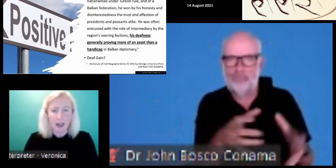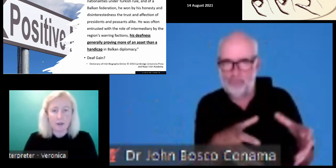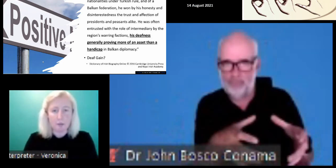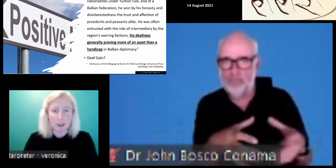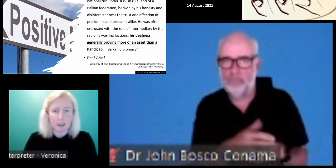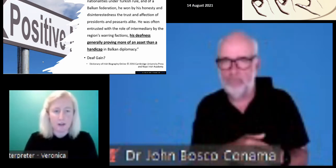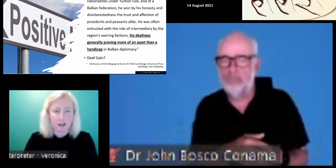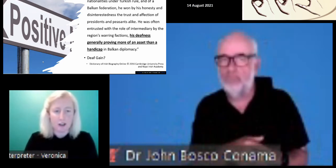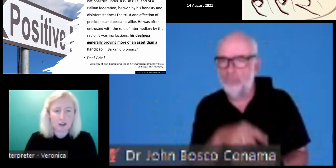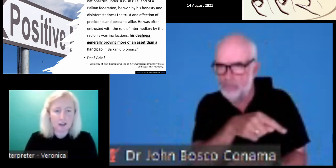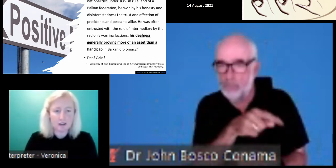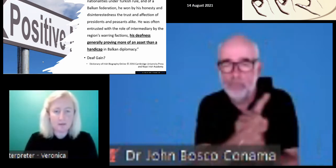of a Balkan federation.